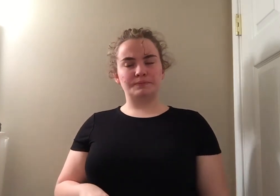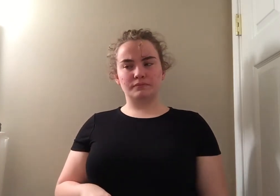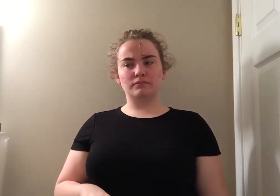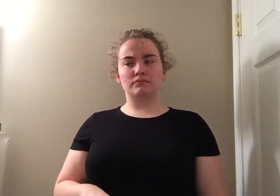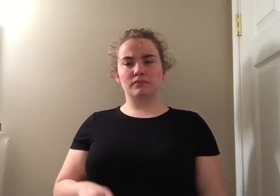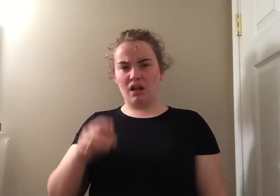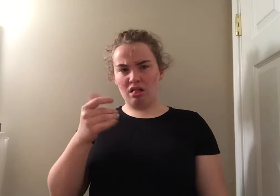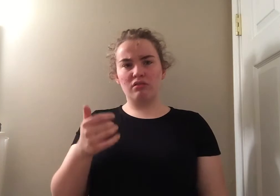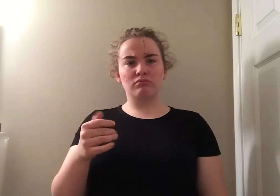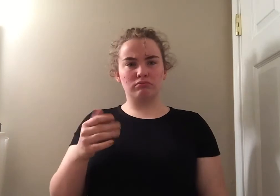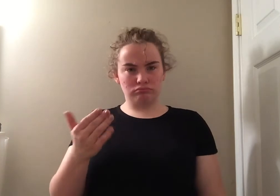Ayana?